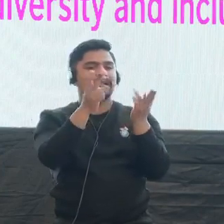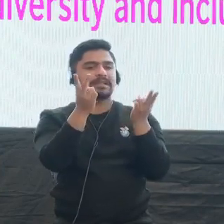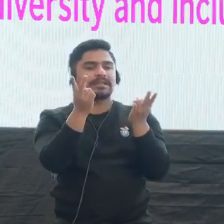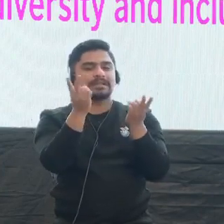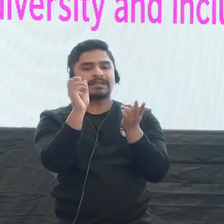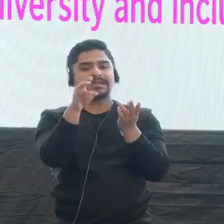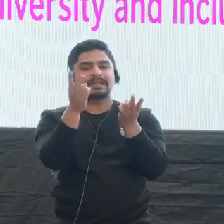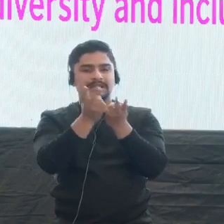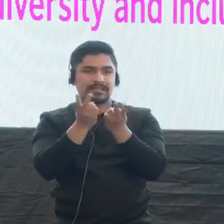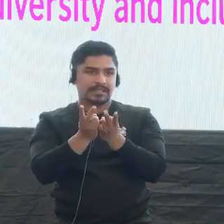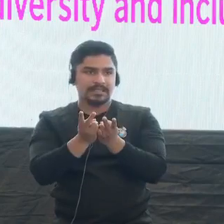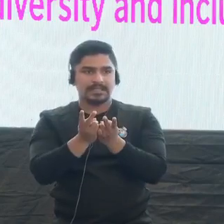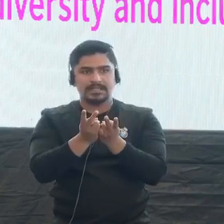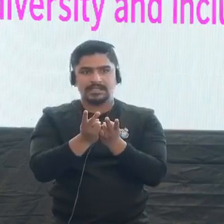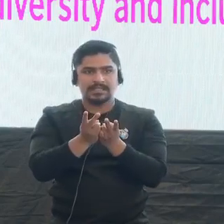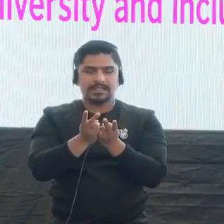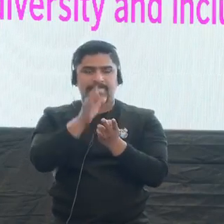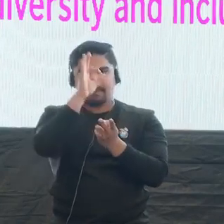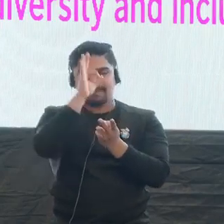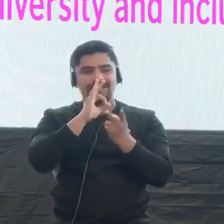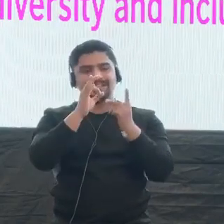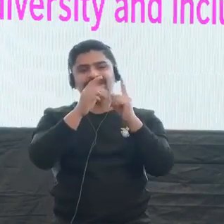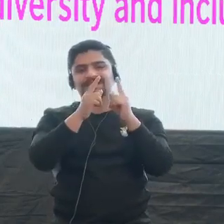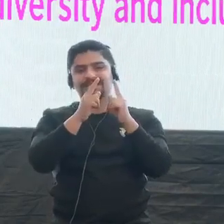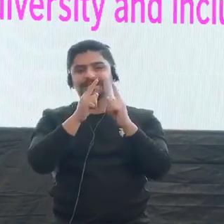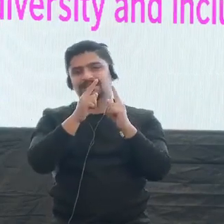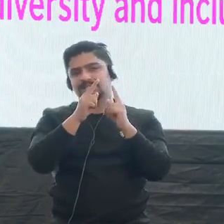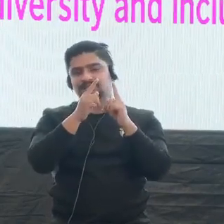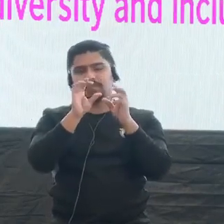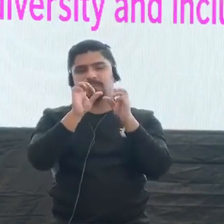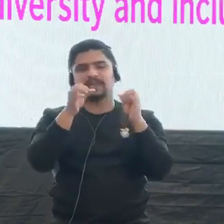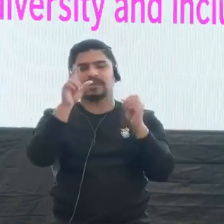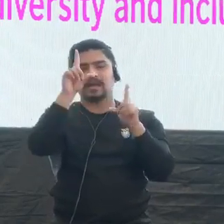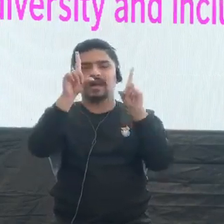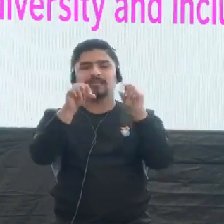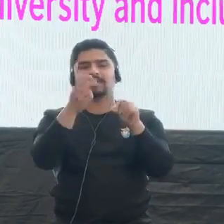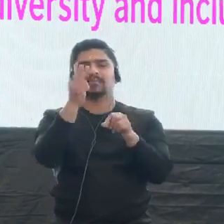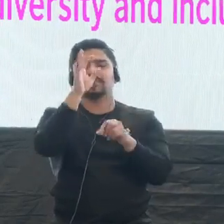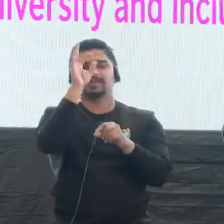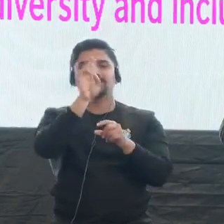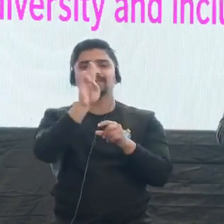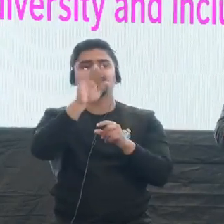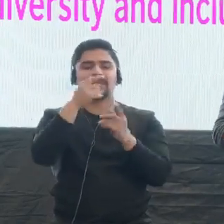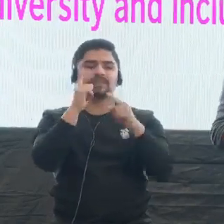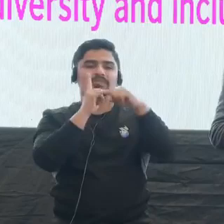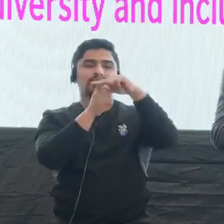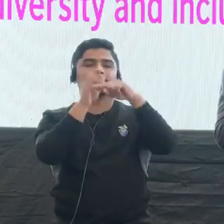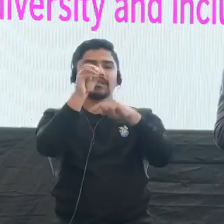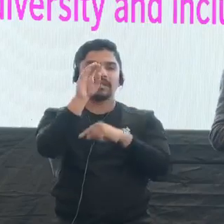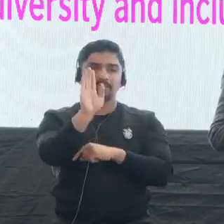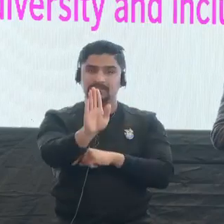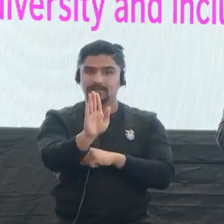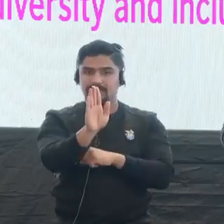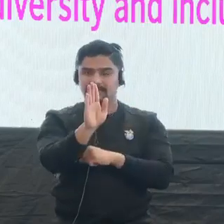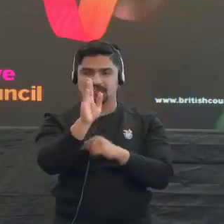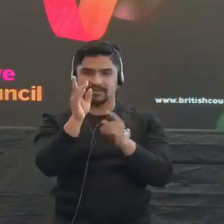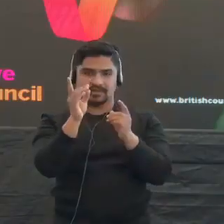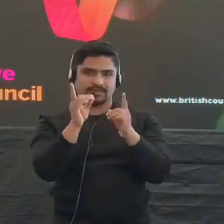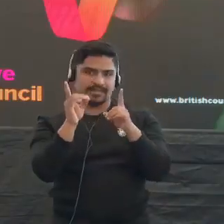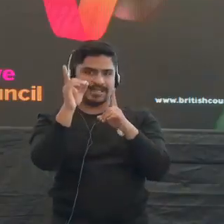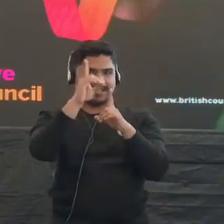a special need education, like diploma in special education, bachelor of special education, and masters of special